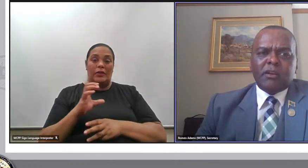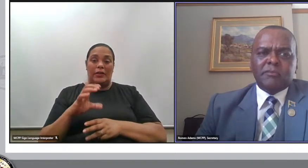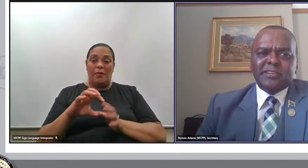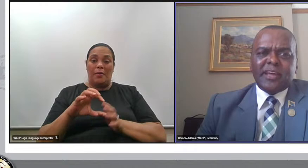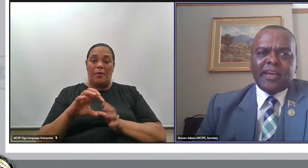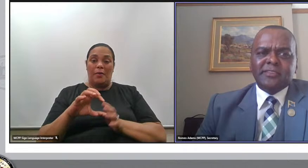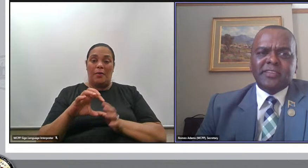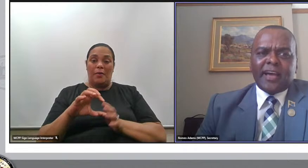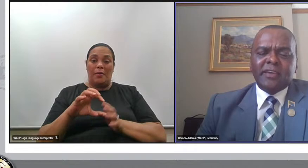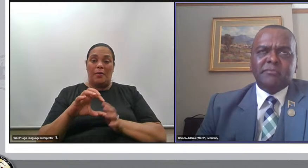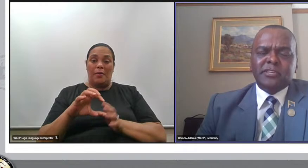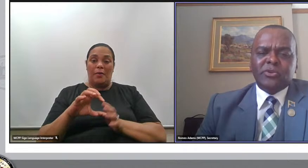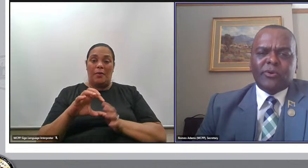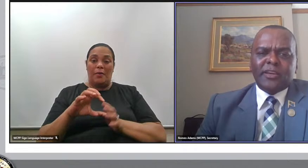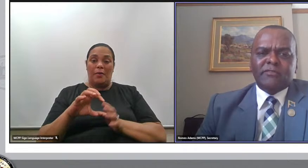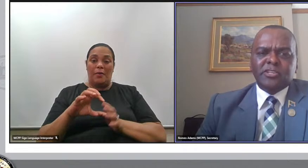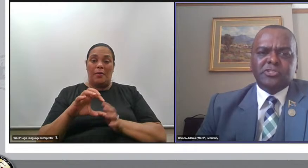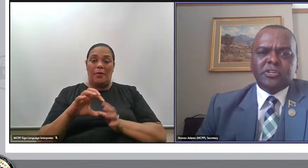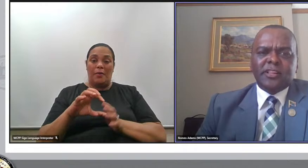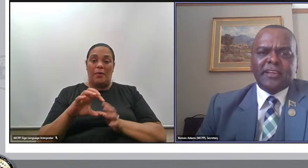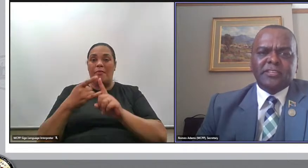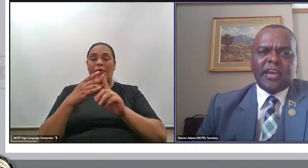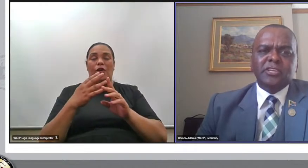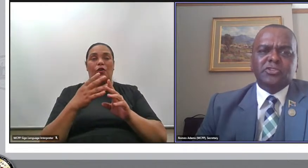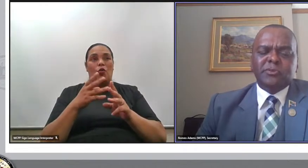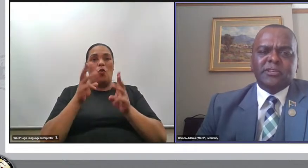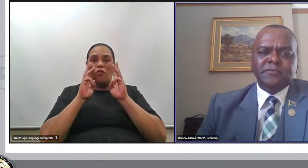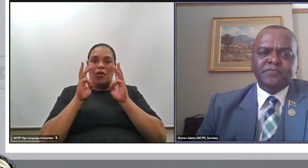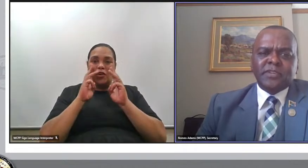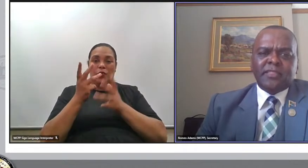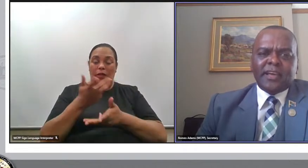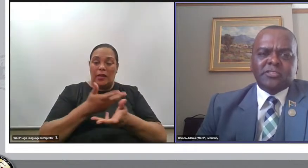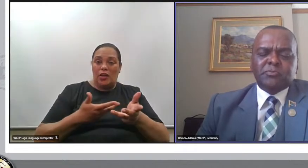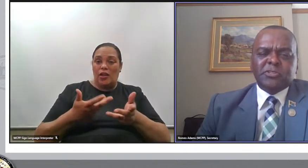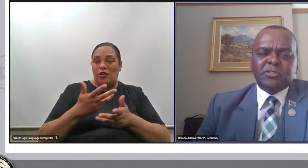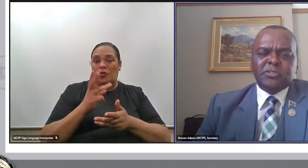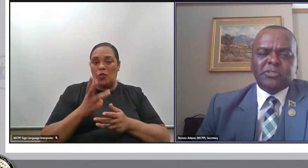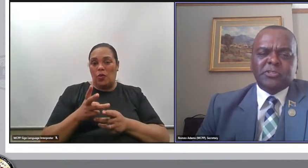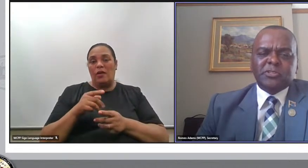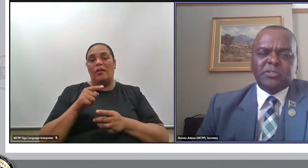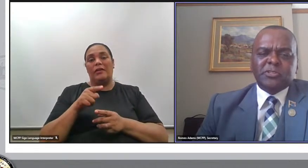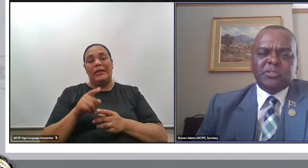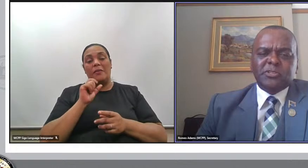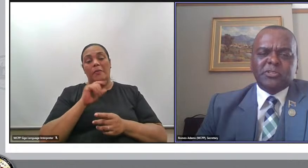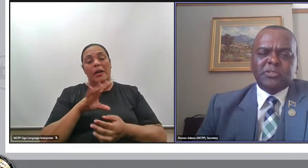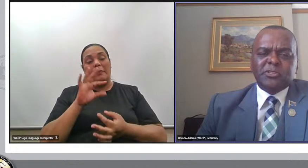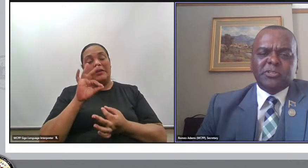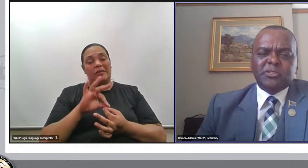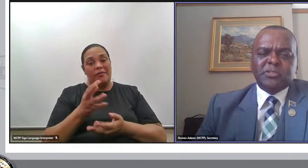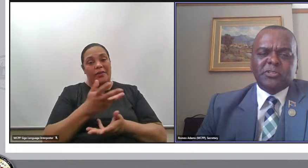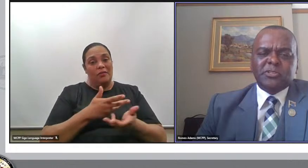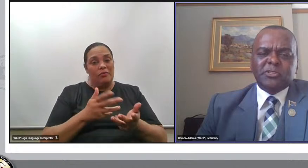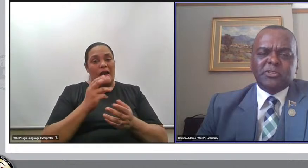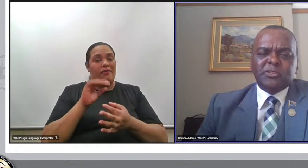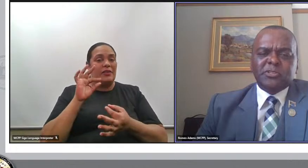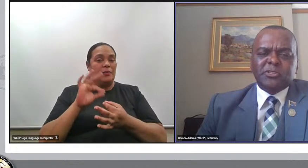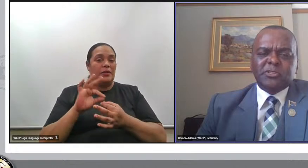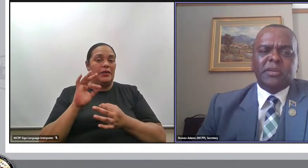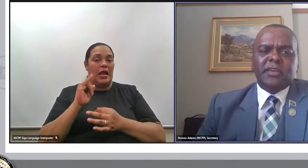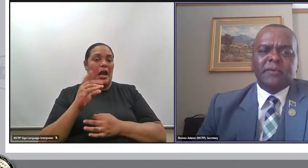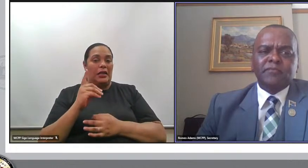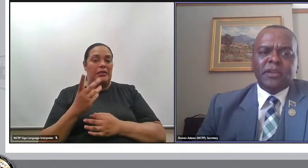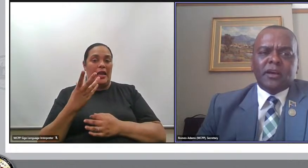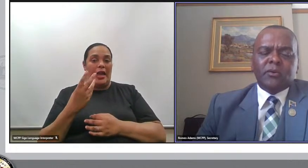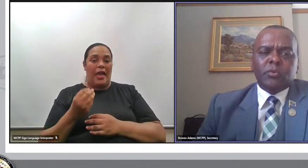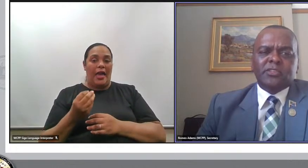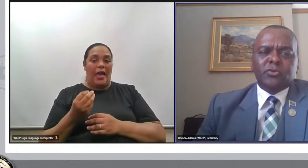Provincial Parliament has a hybrid or a virtual engagement, that specific engagement will have a specific ID that will